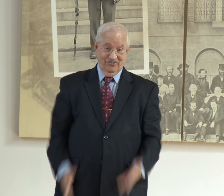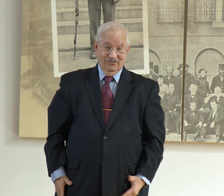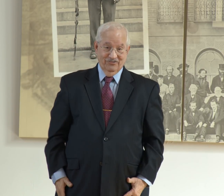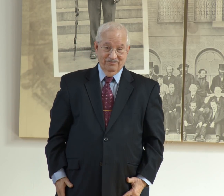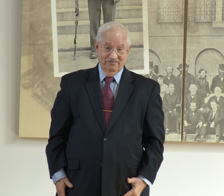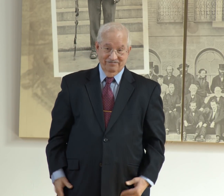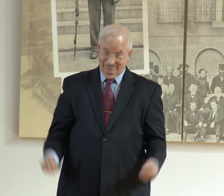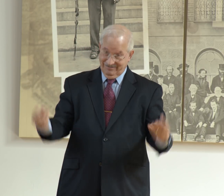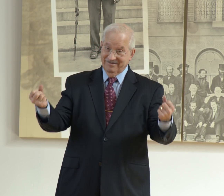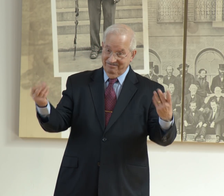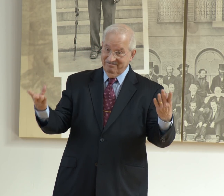and an author.